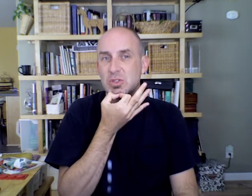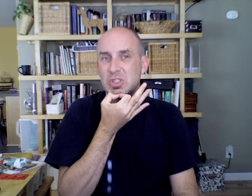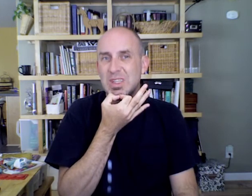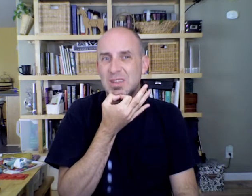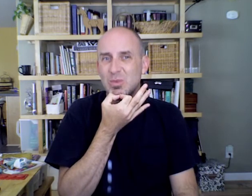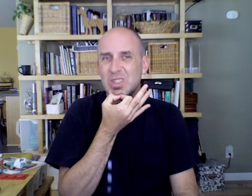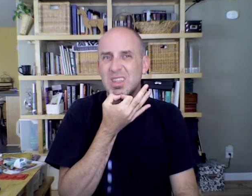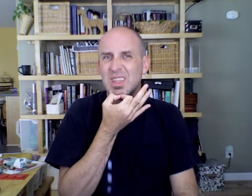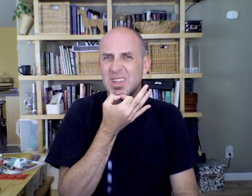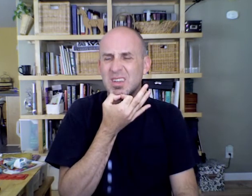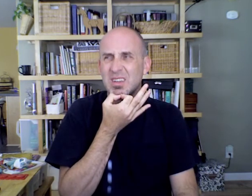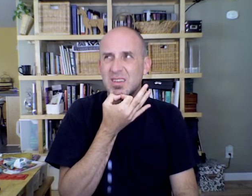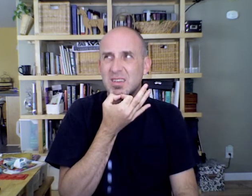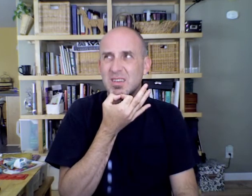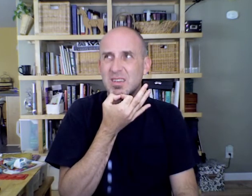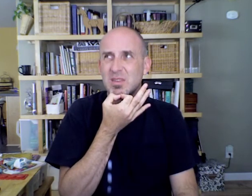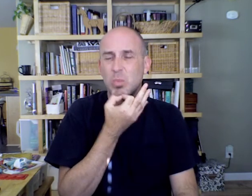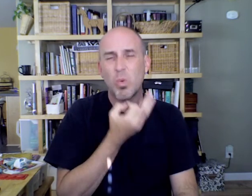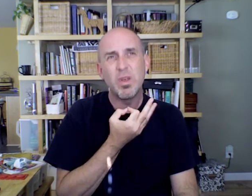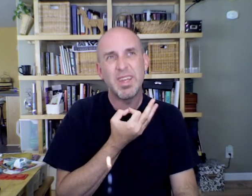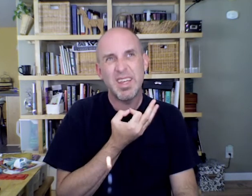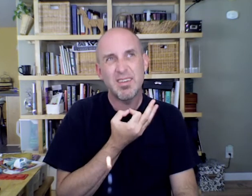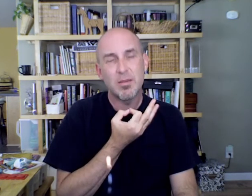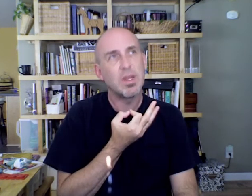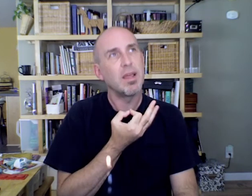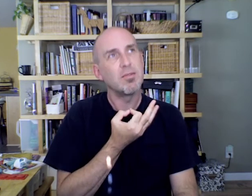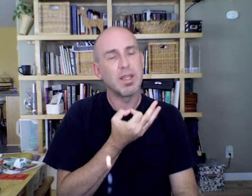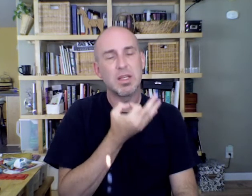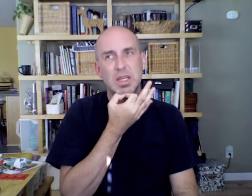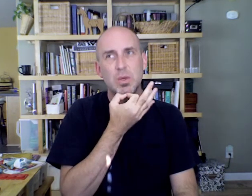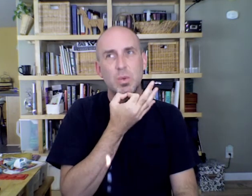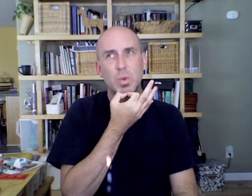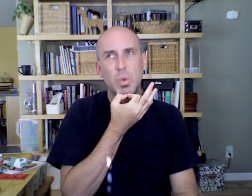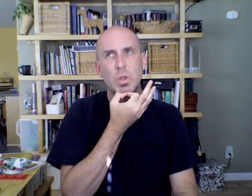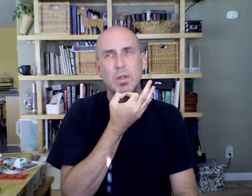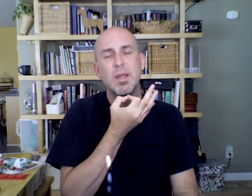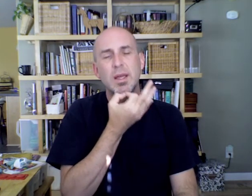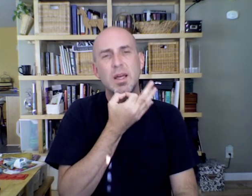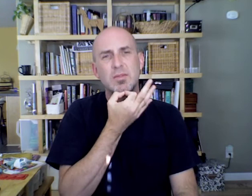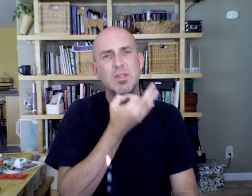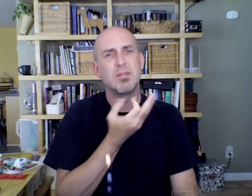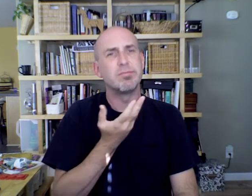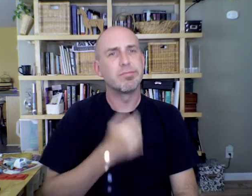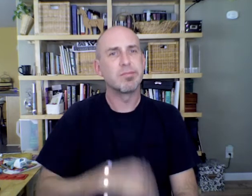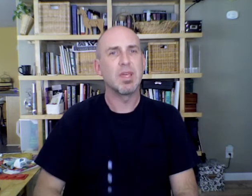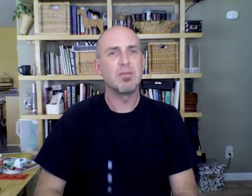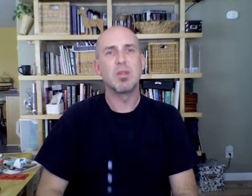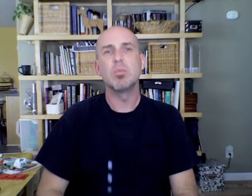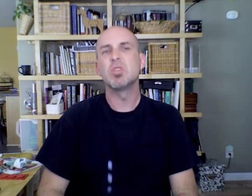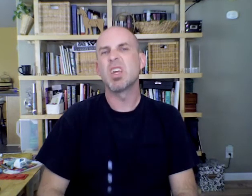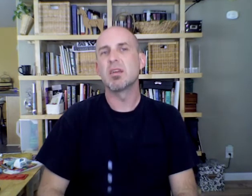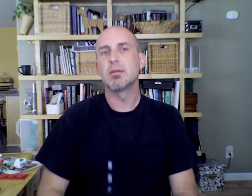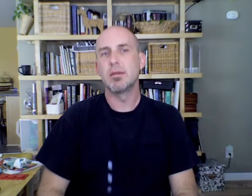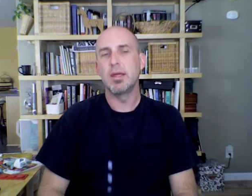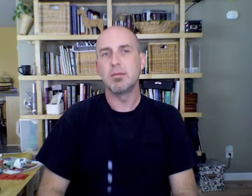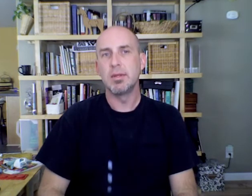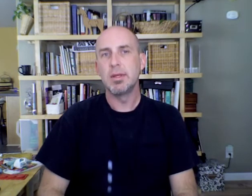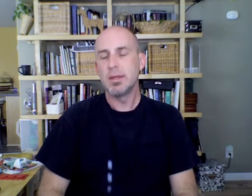chin, which I think is more neat. I'm gonna have like neat or cool. I have to double check on